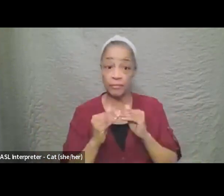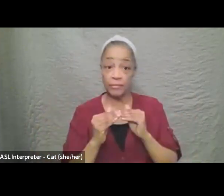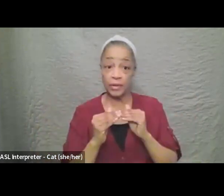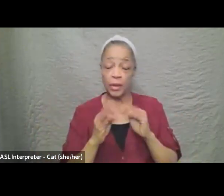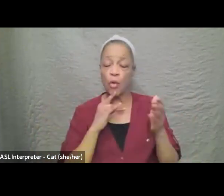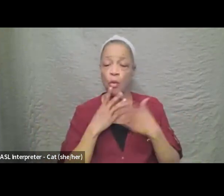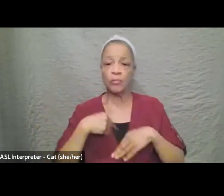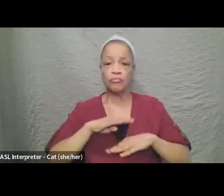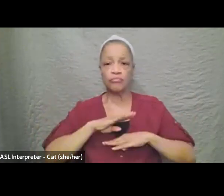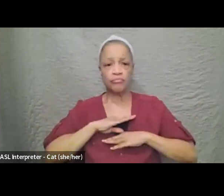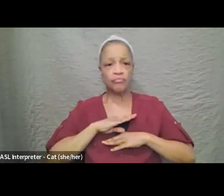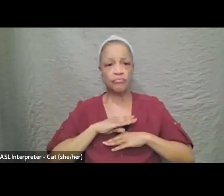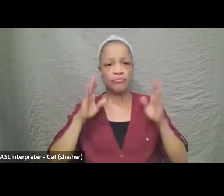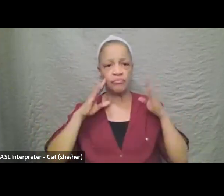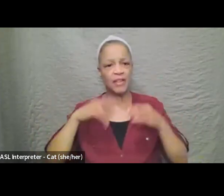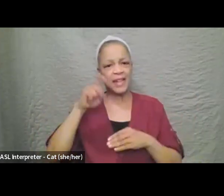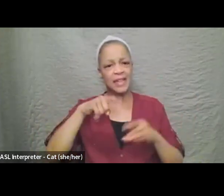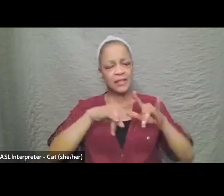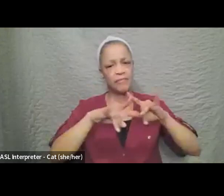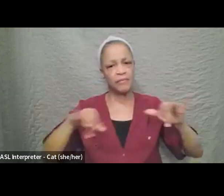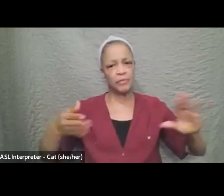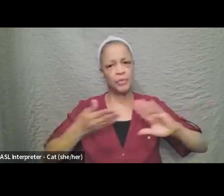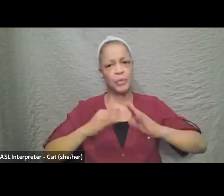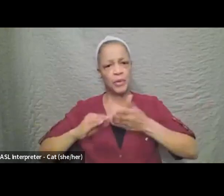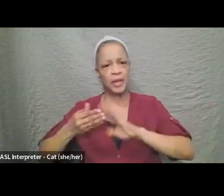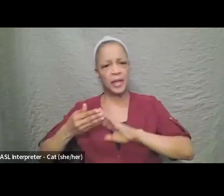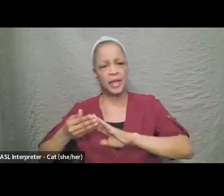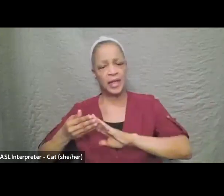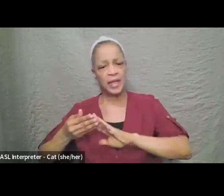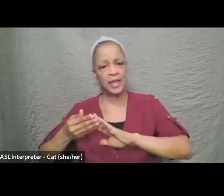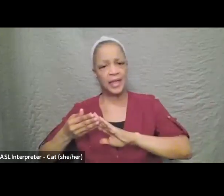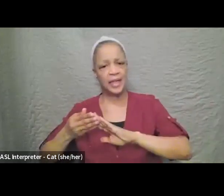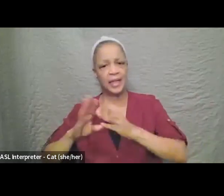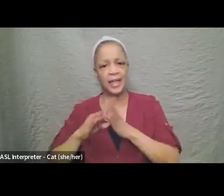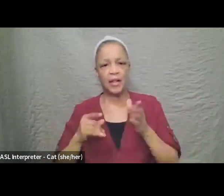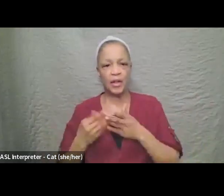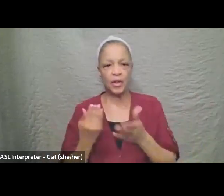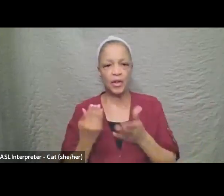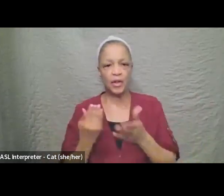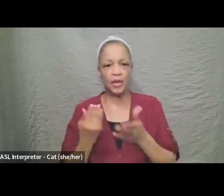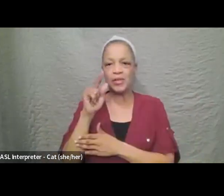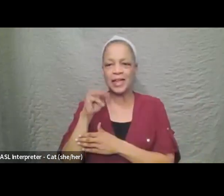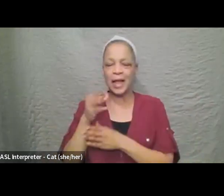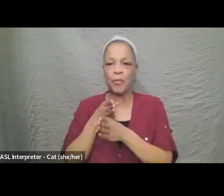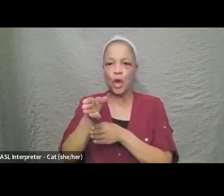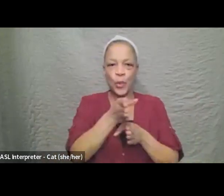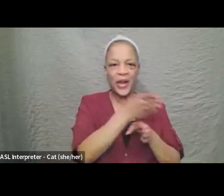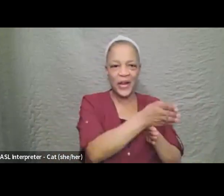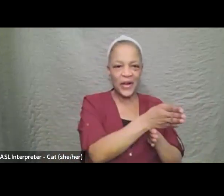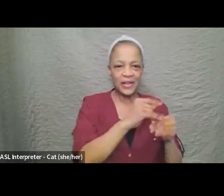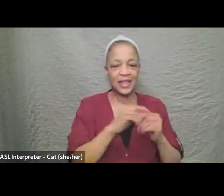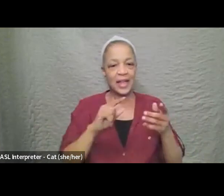adequately address the needs of diverse communities, unlock and pave new STEM career paths, and